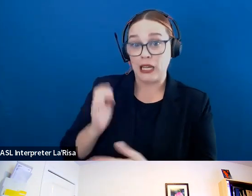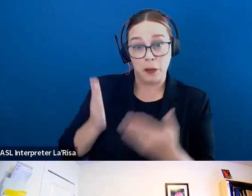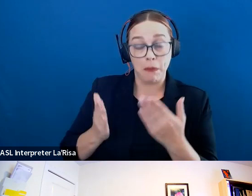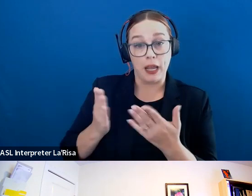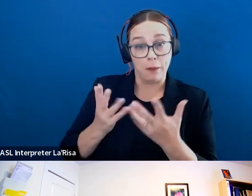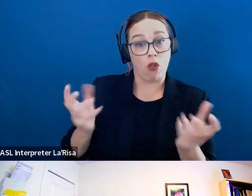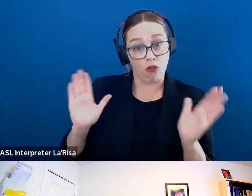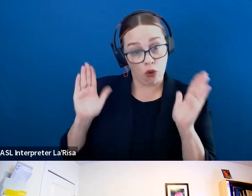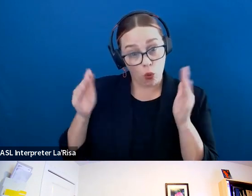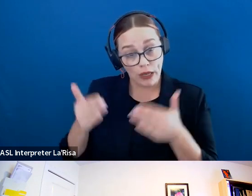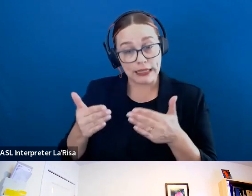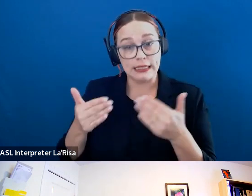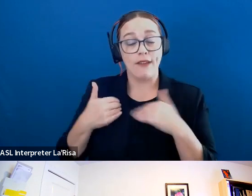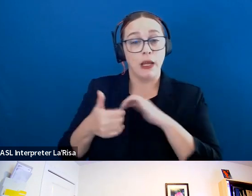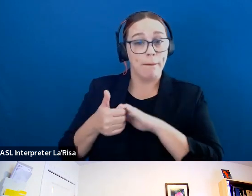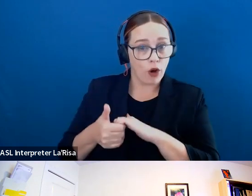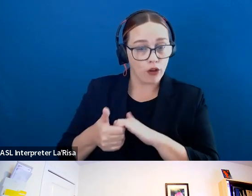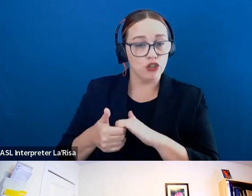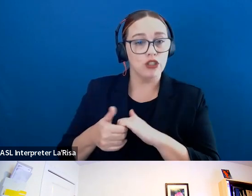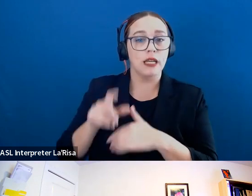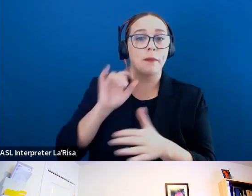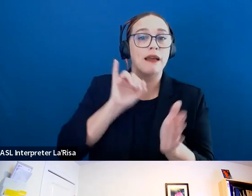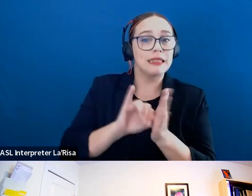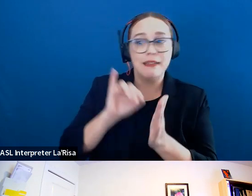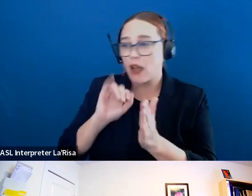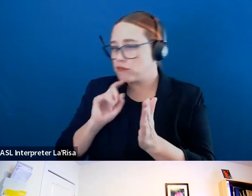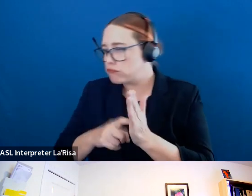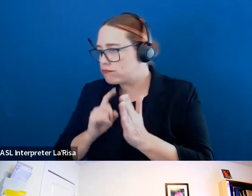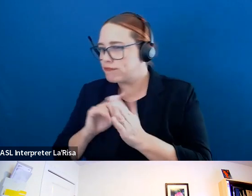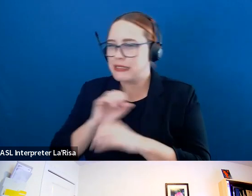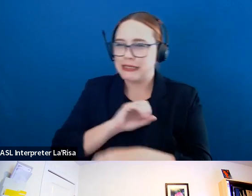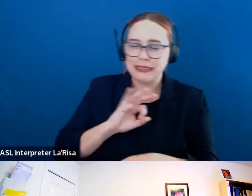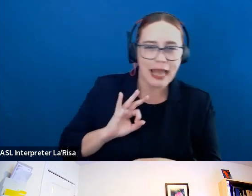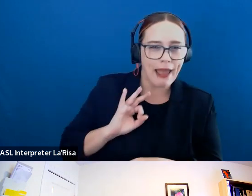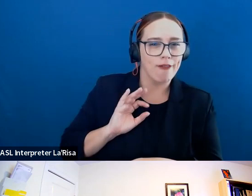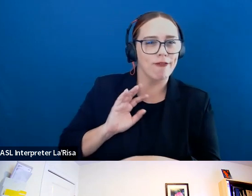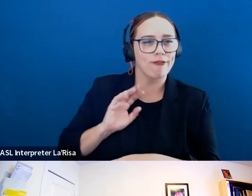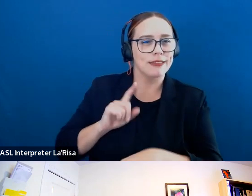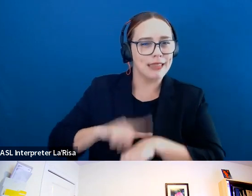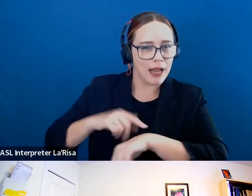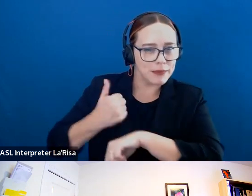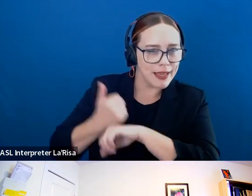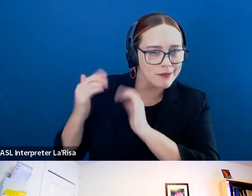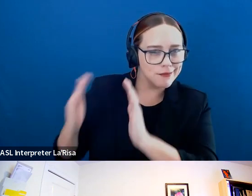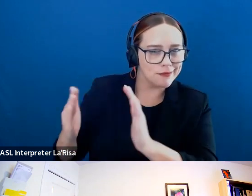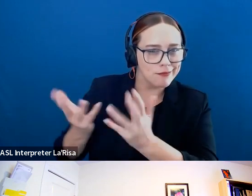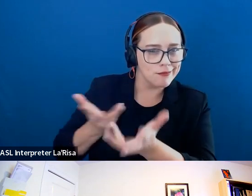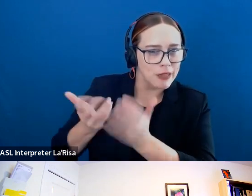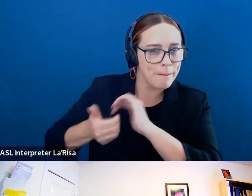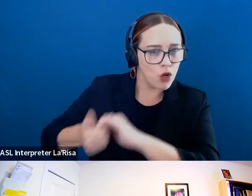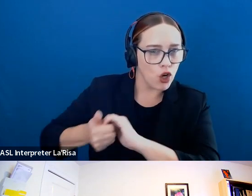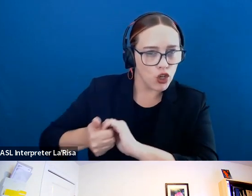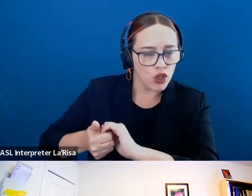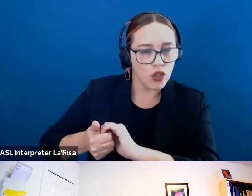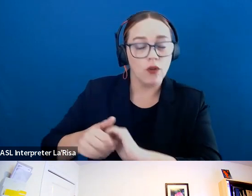identified staff or allocated time to partner with an employer. Well, that's pretty important if you if you're working with individuals who are